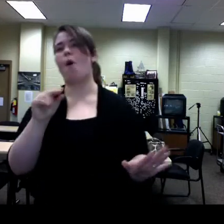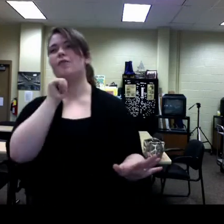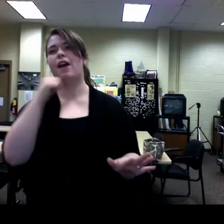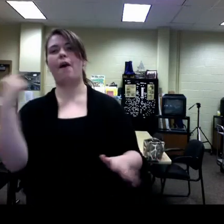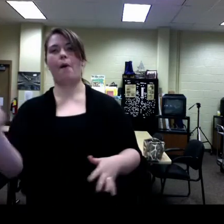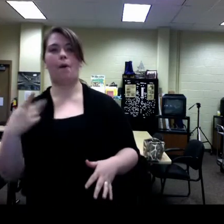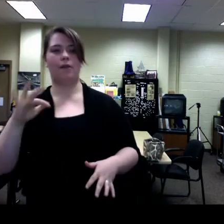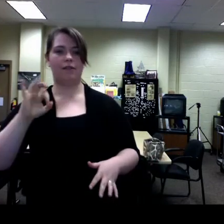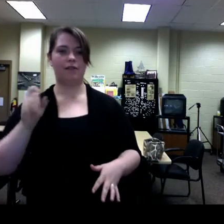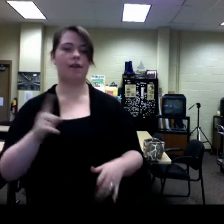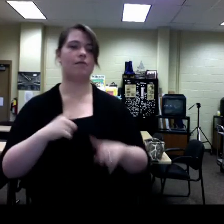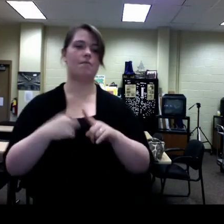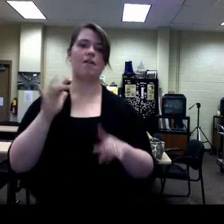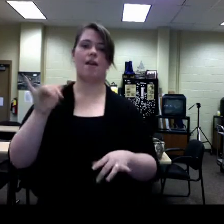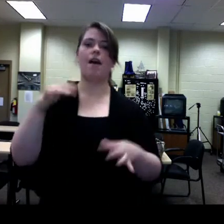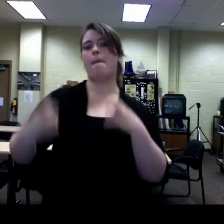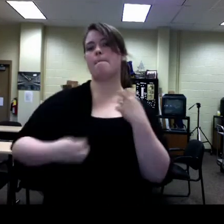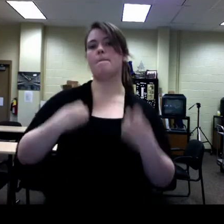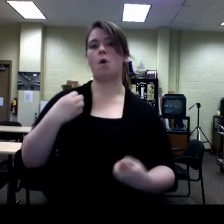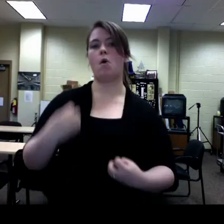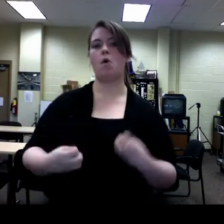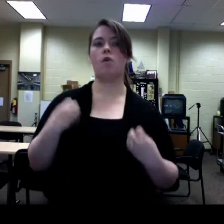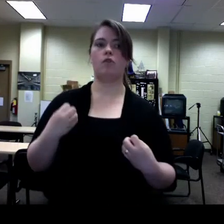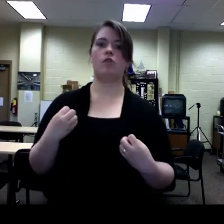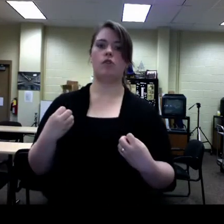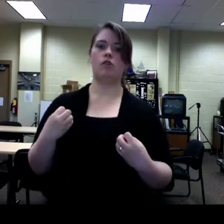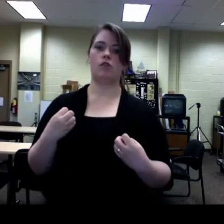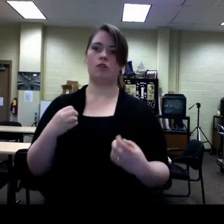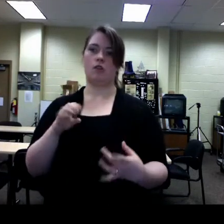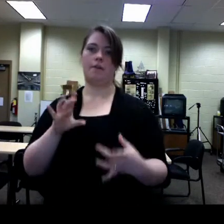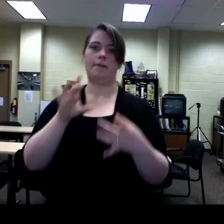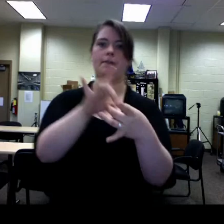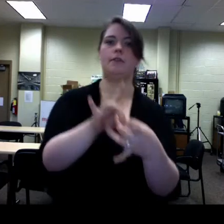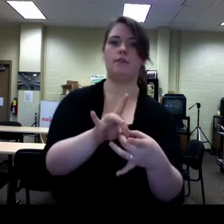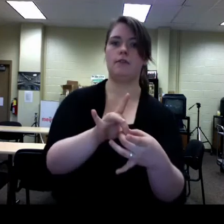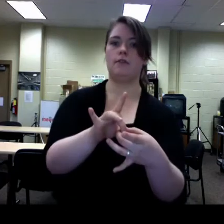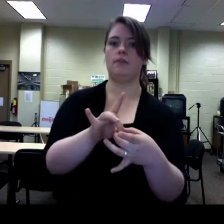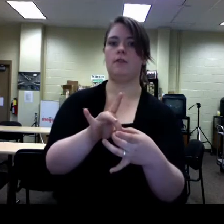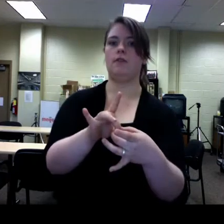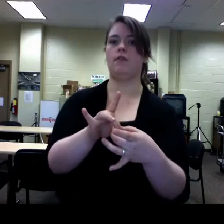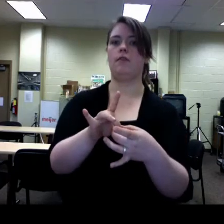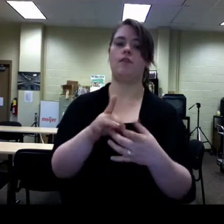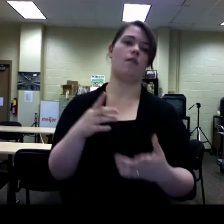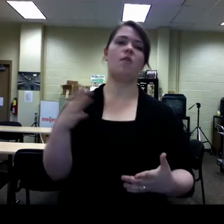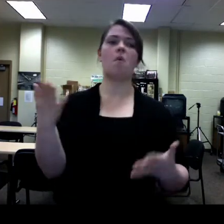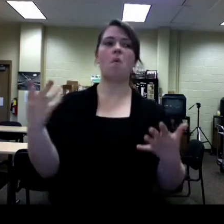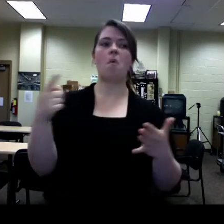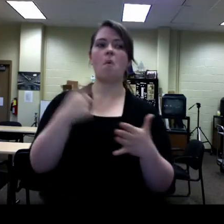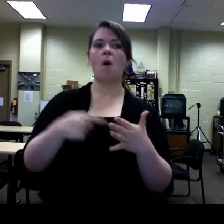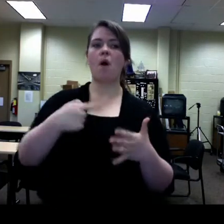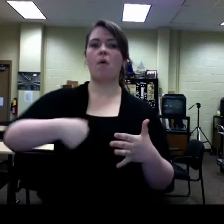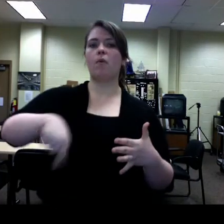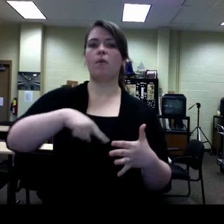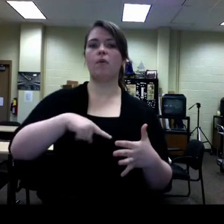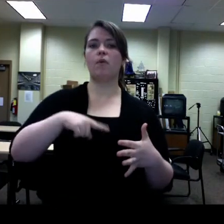course, what we're looking for, at least in our culture, is consummate love, where we have all three.